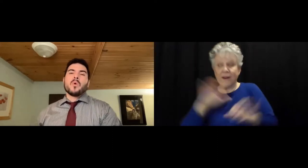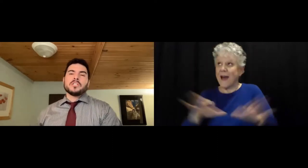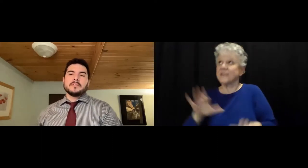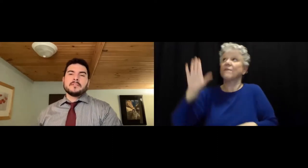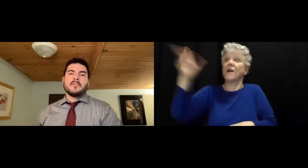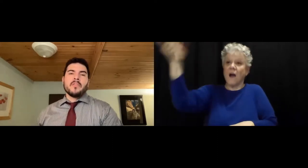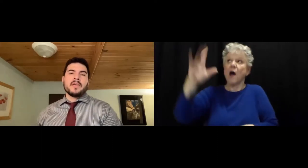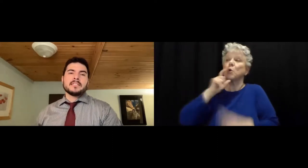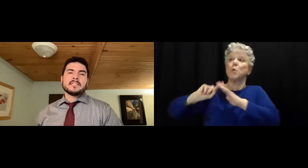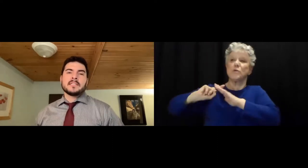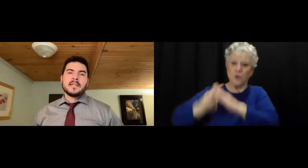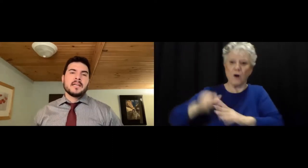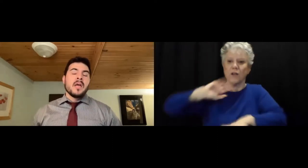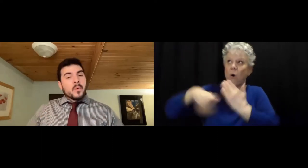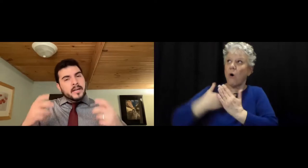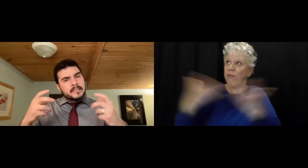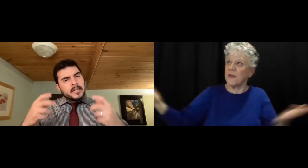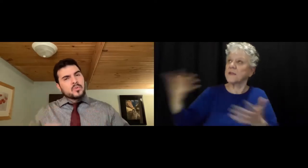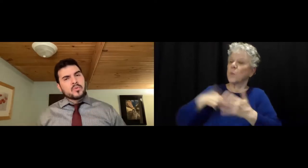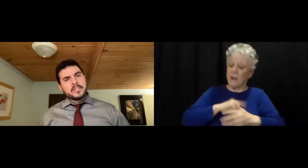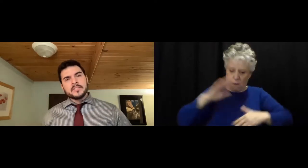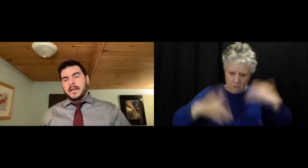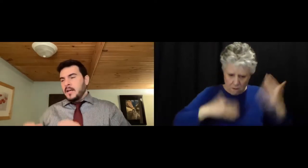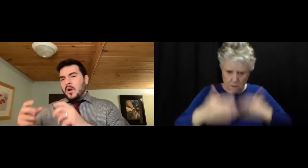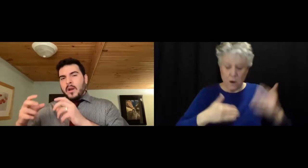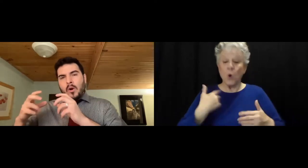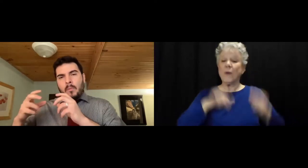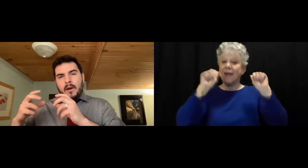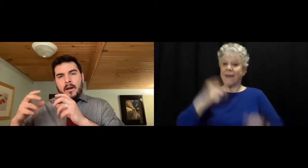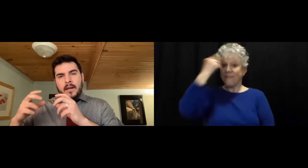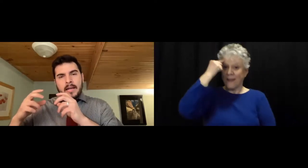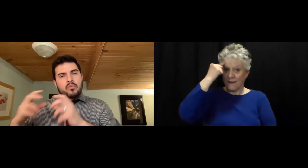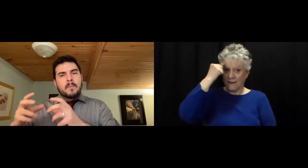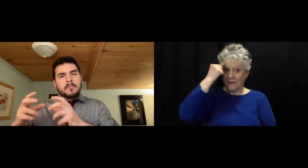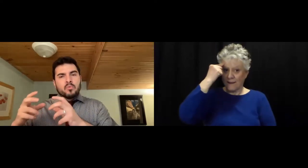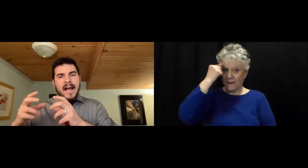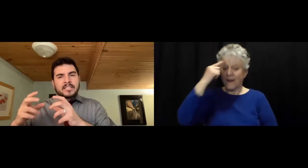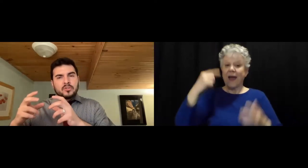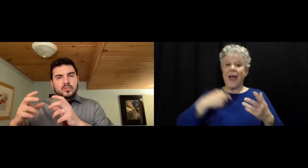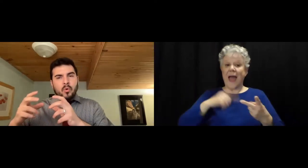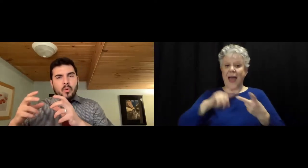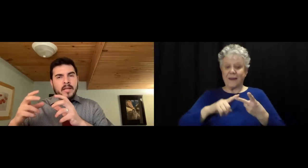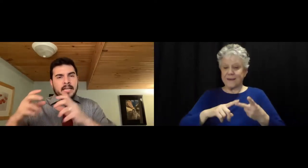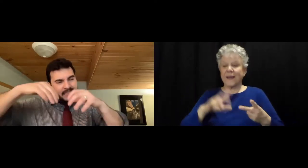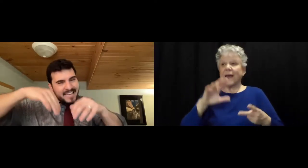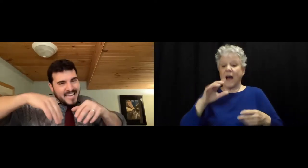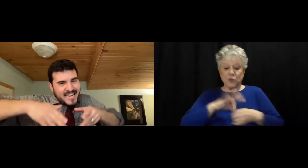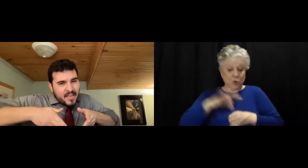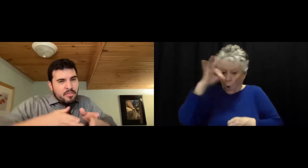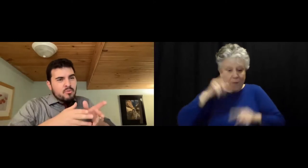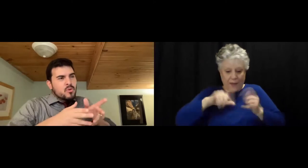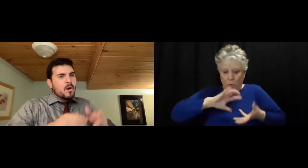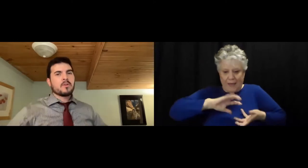primal origin of all things. We are intellectual creatures, an incorruptible rational soul existing